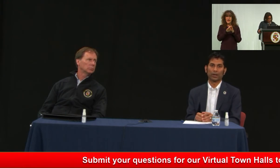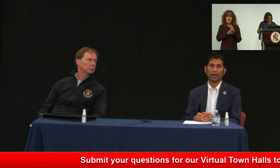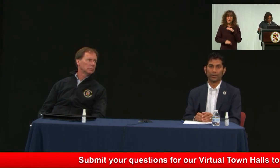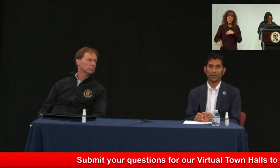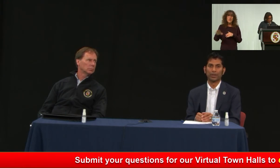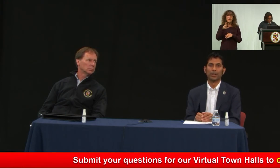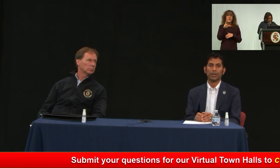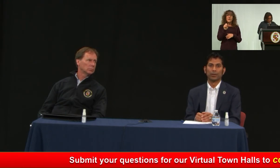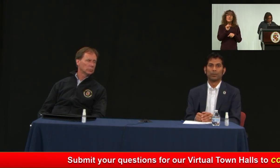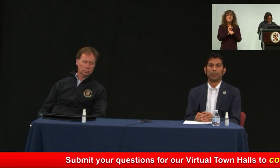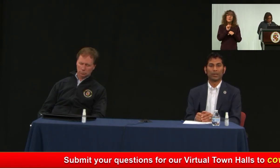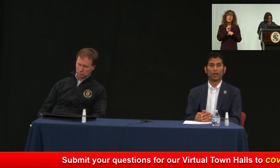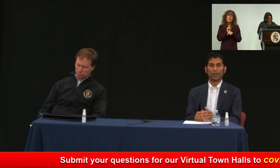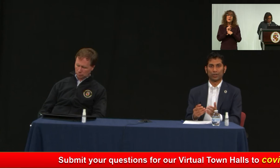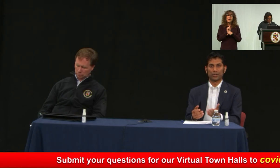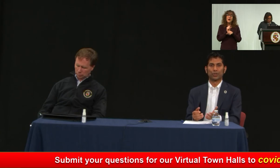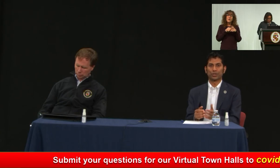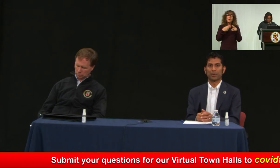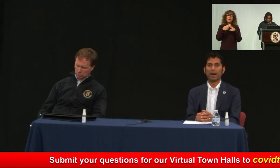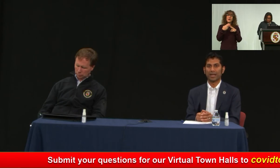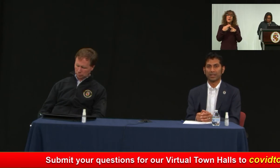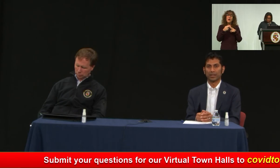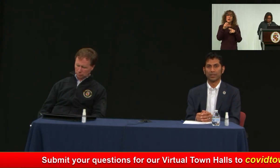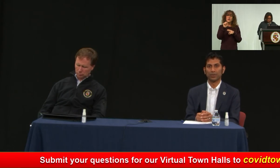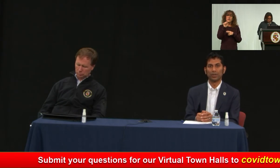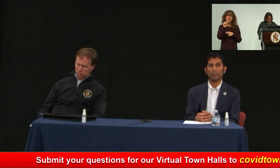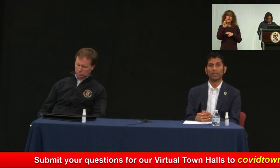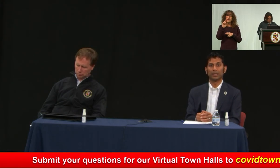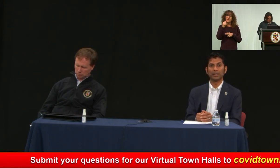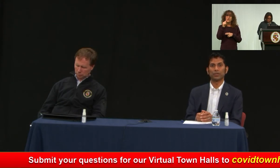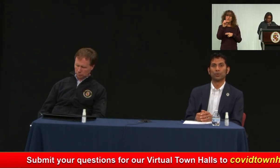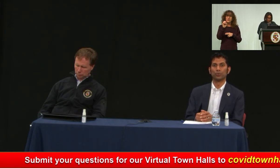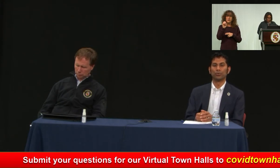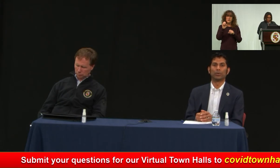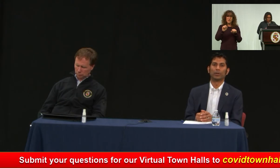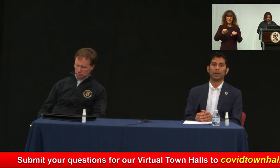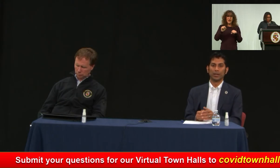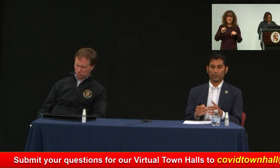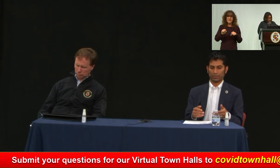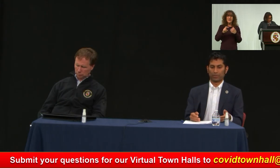are working on their what we call our surge capacity. So the ability to